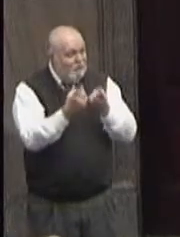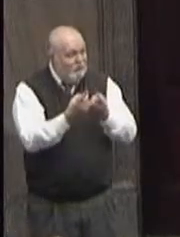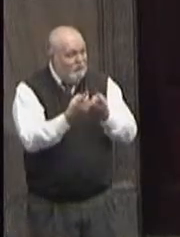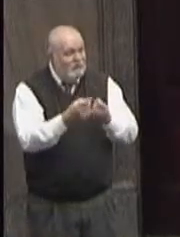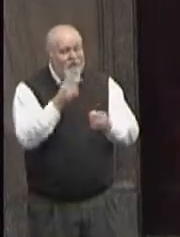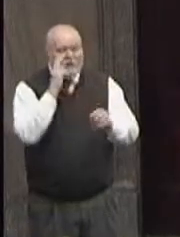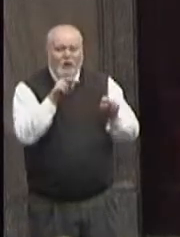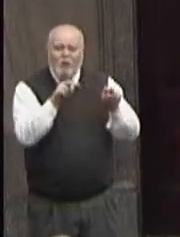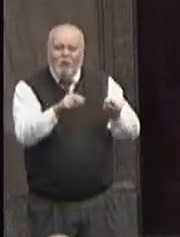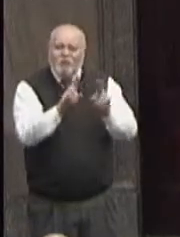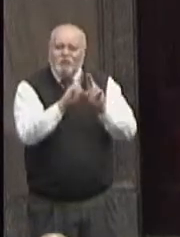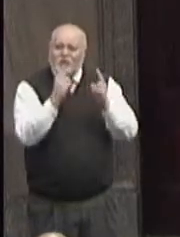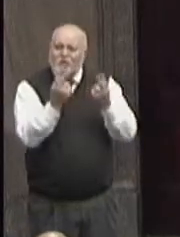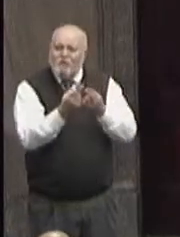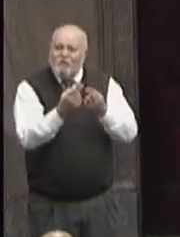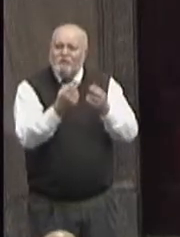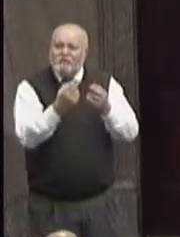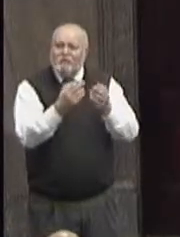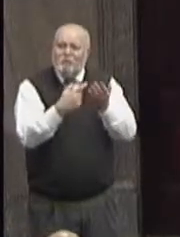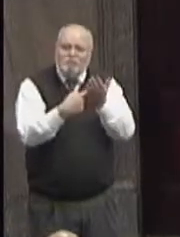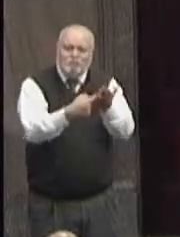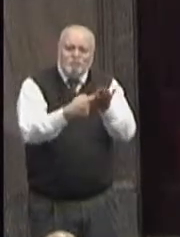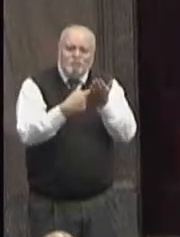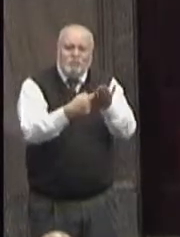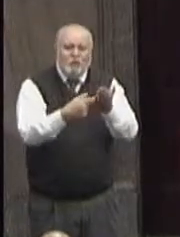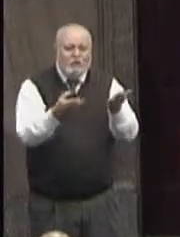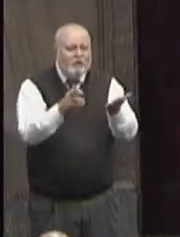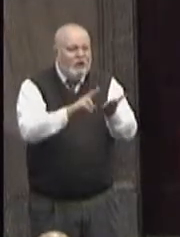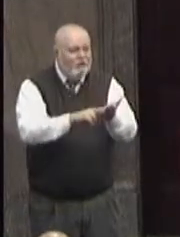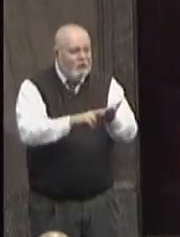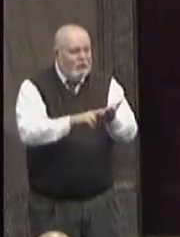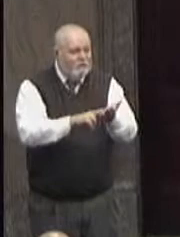unions negotiating our contracts. Through the